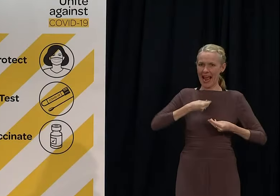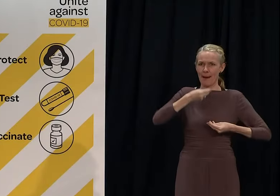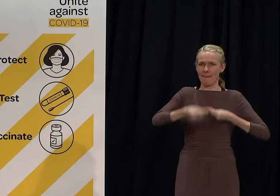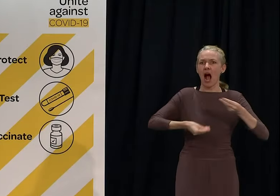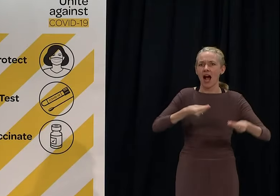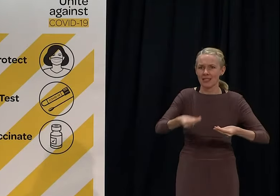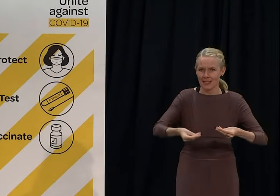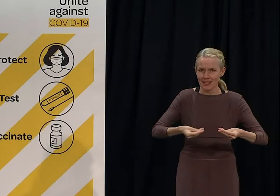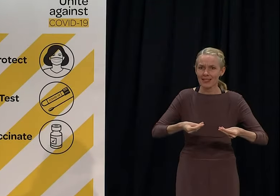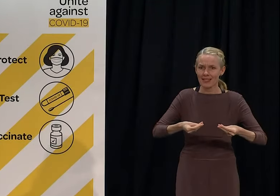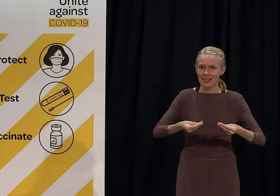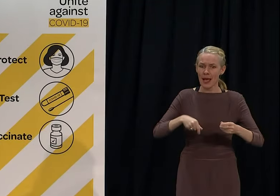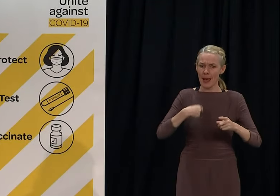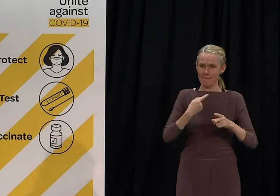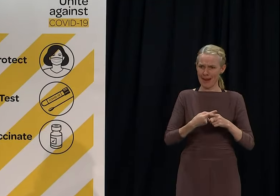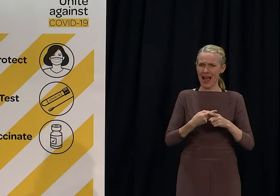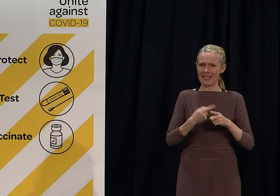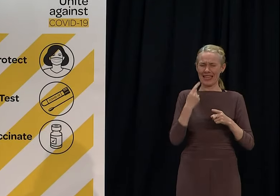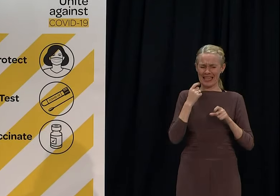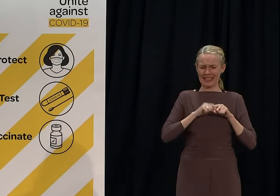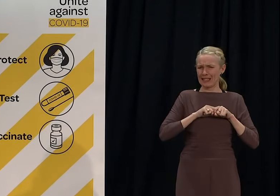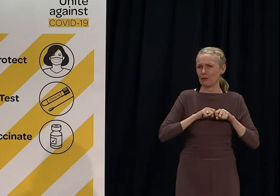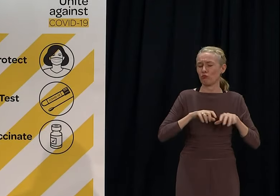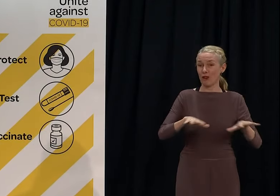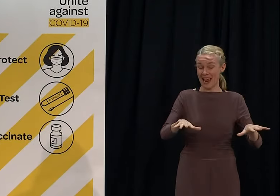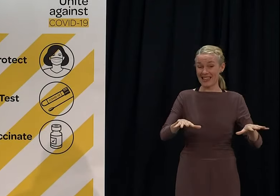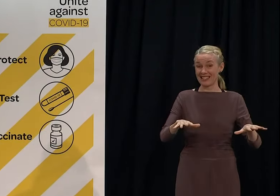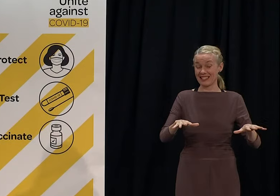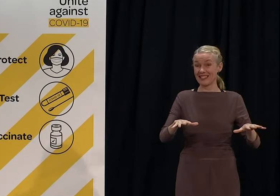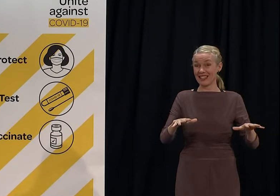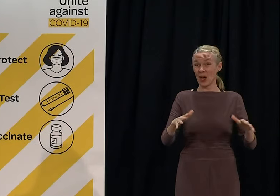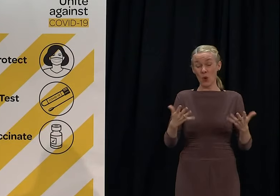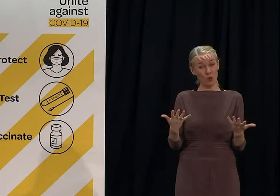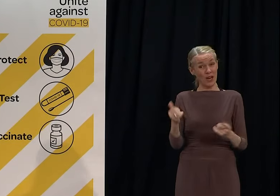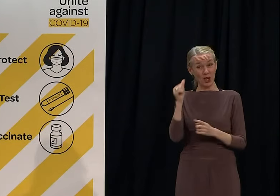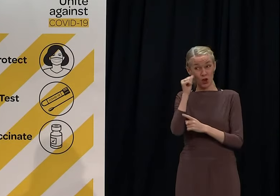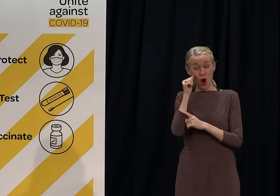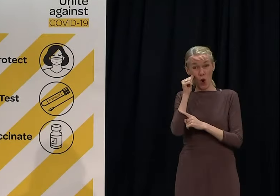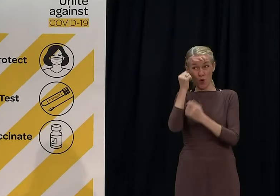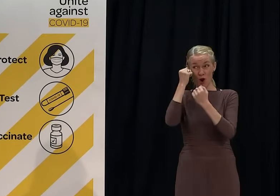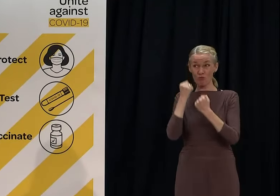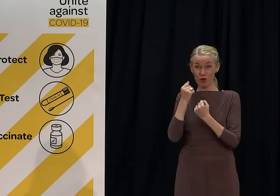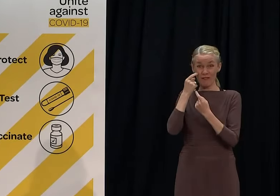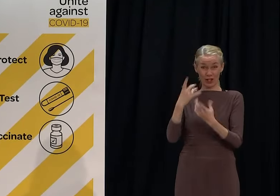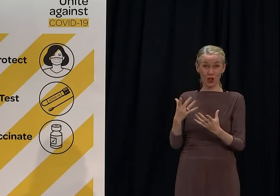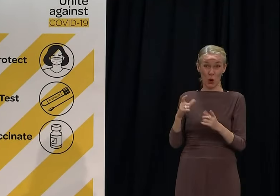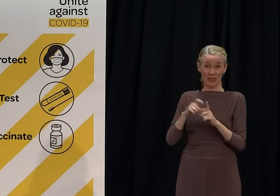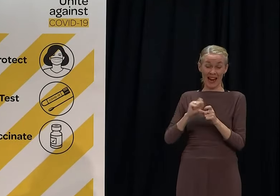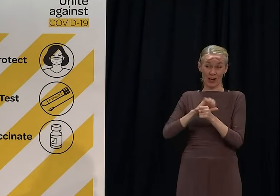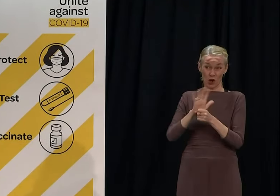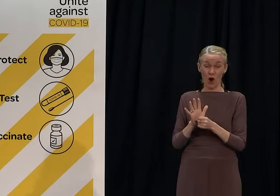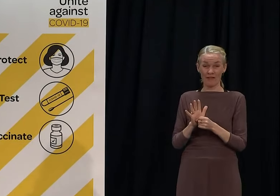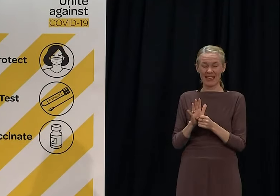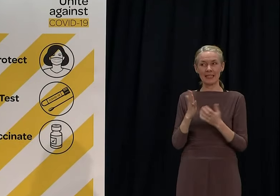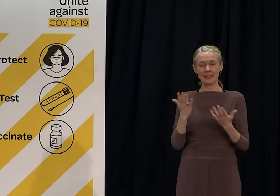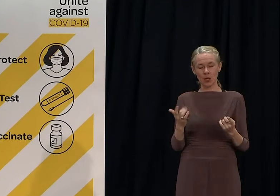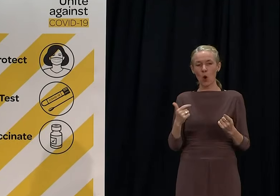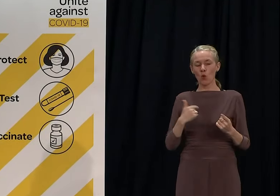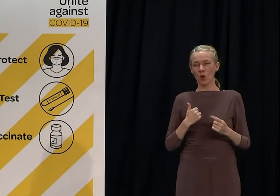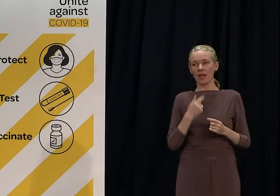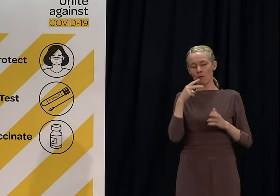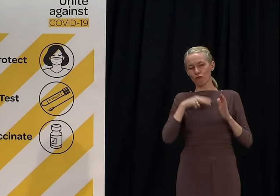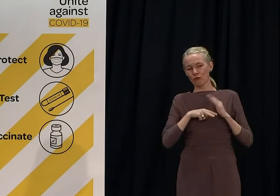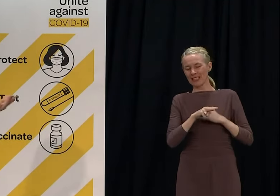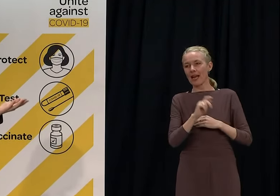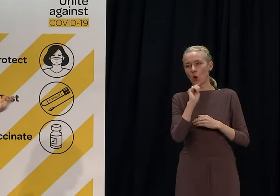more infectious. So it's to be expected that we would see a bit of a lag before necessarily seeing the full impact of